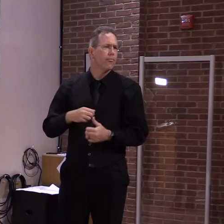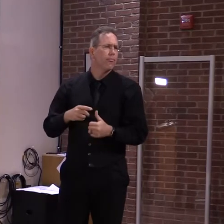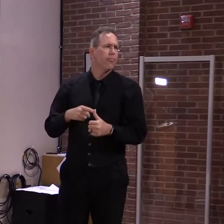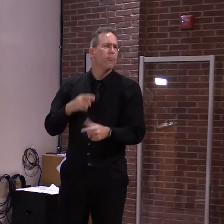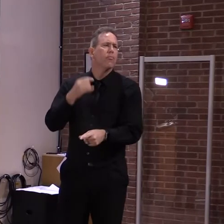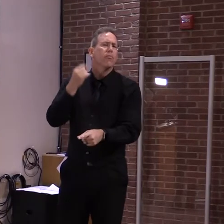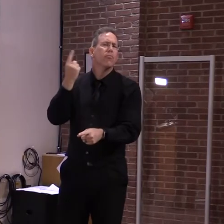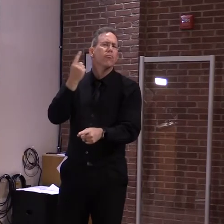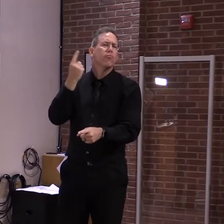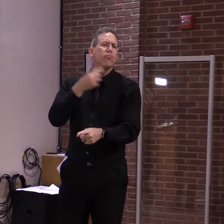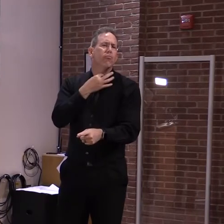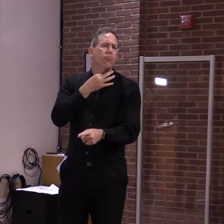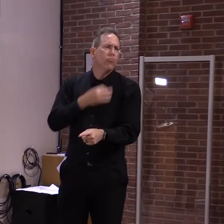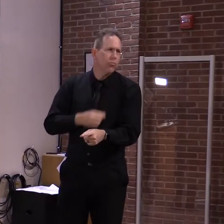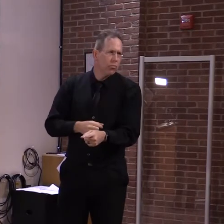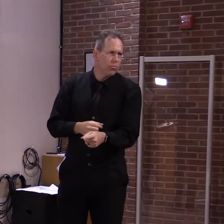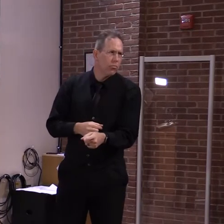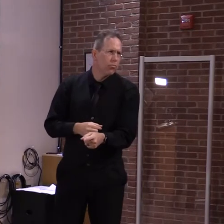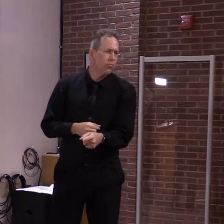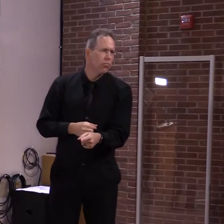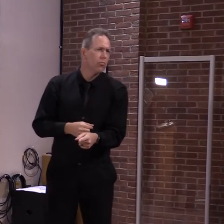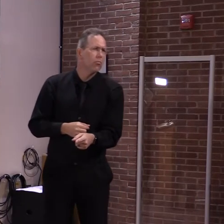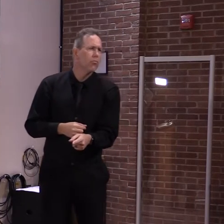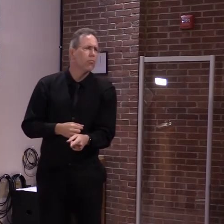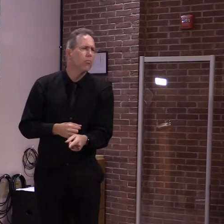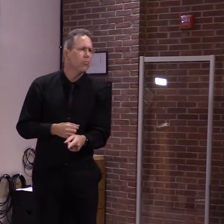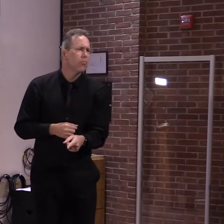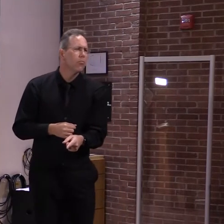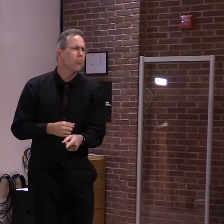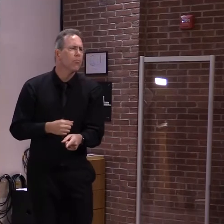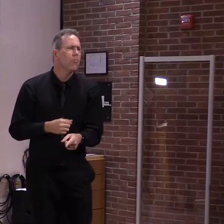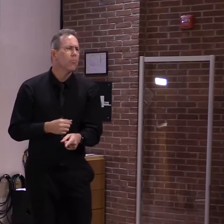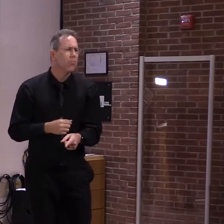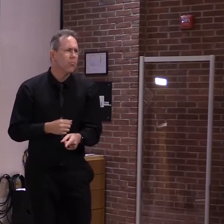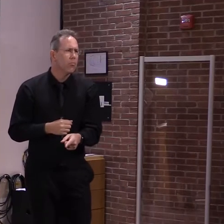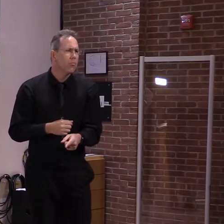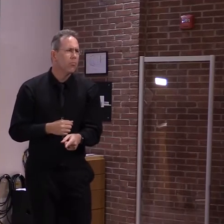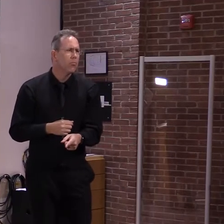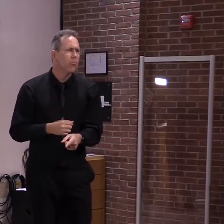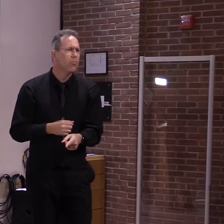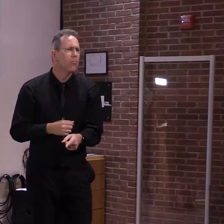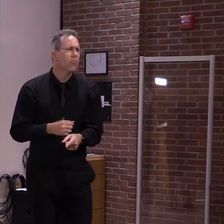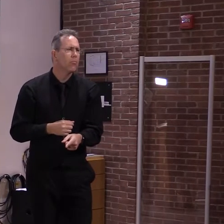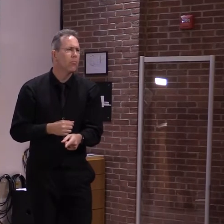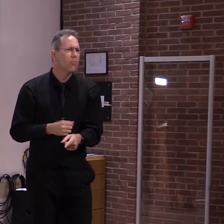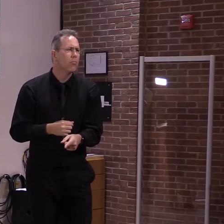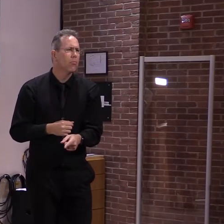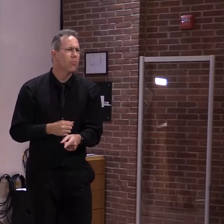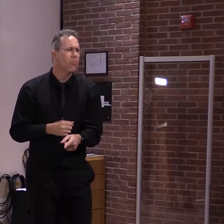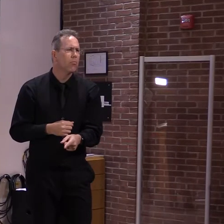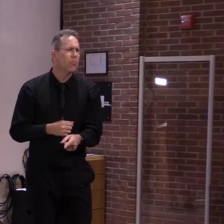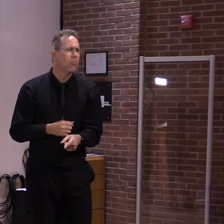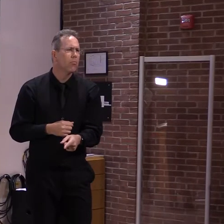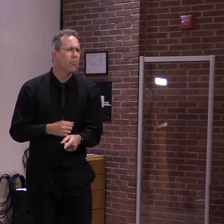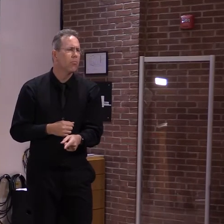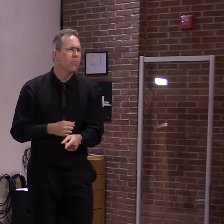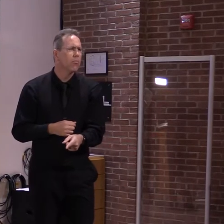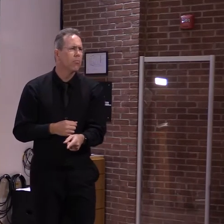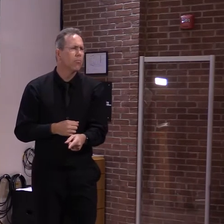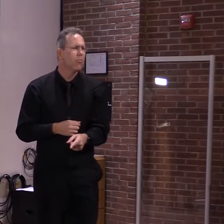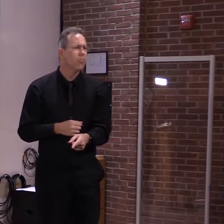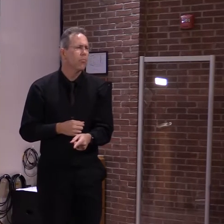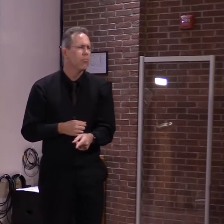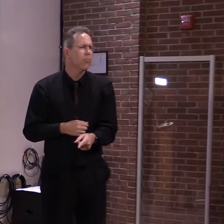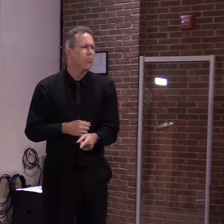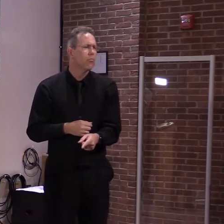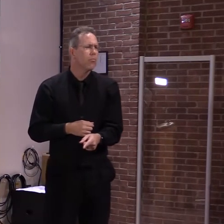care provider, but, you know, if you're already at the doctor for your everyday health appointment, kind of offering people the